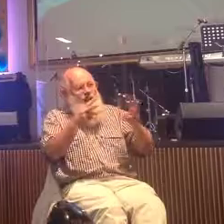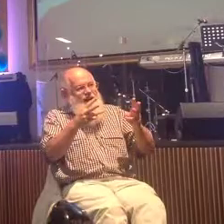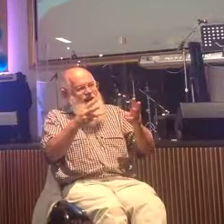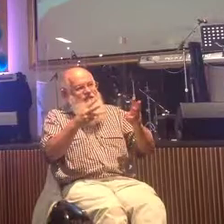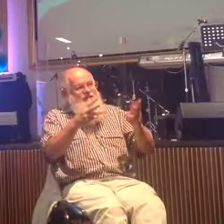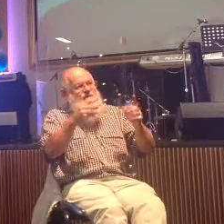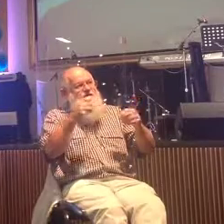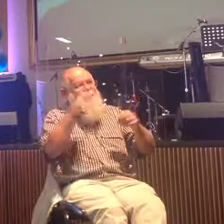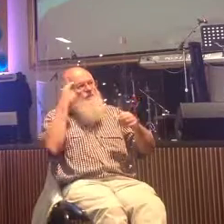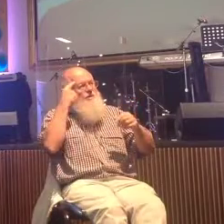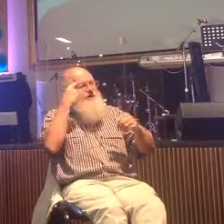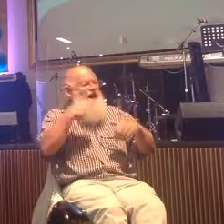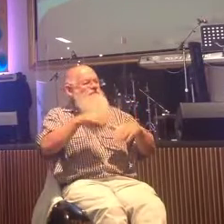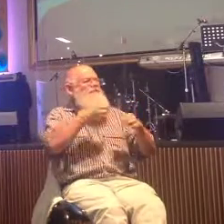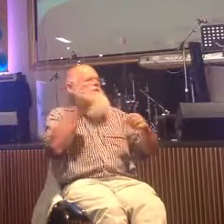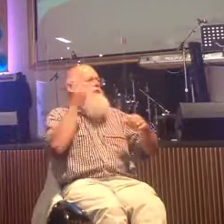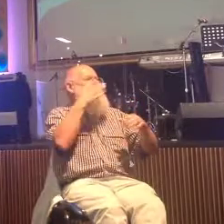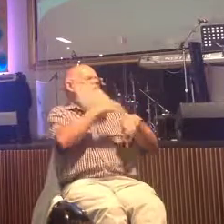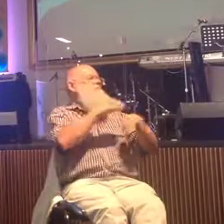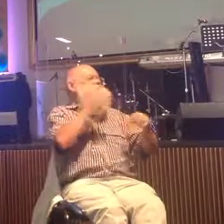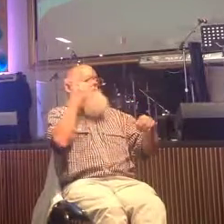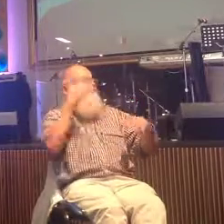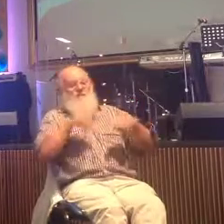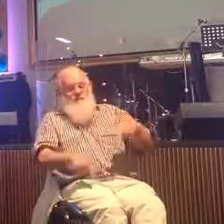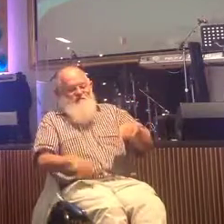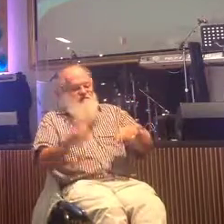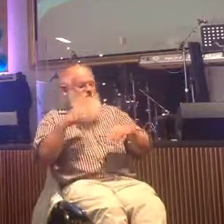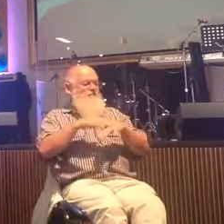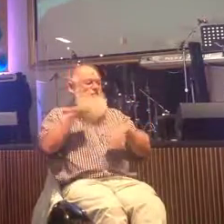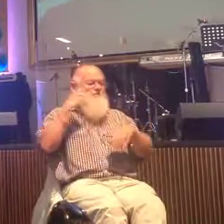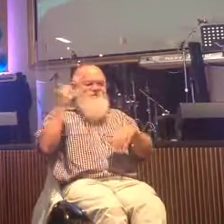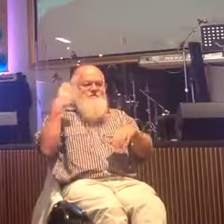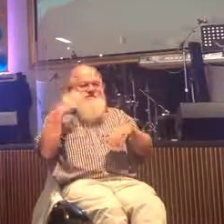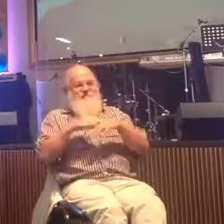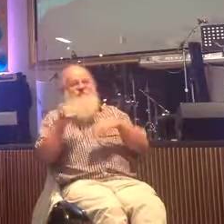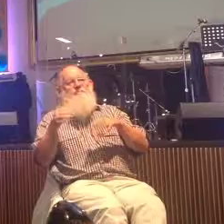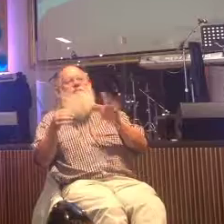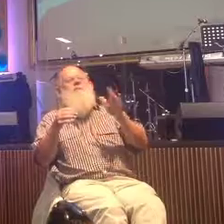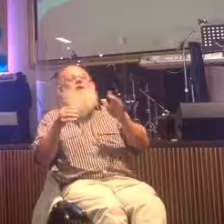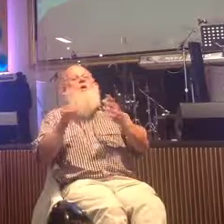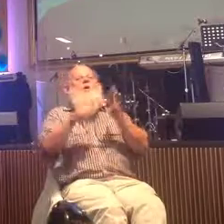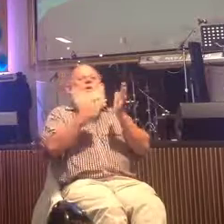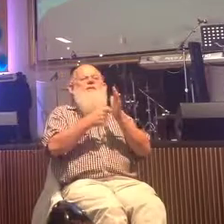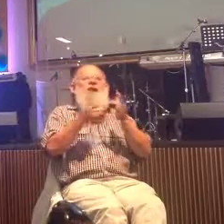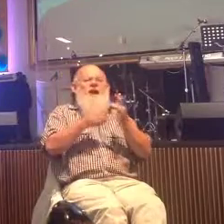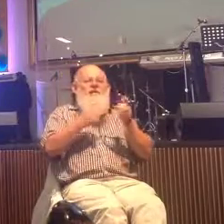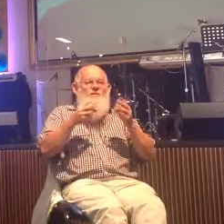should be. And so Jesus recognizes the issue, and Jesus goes after this.